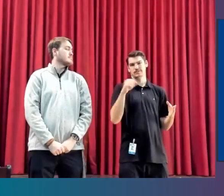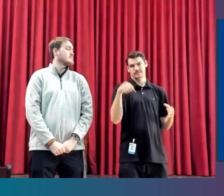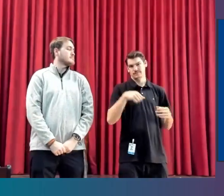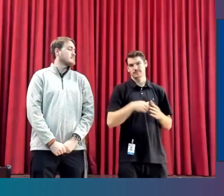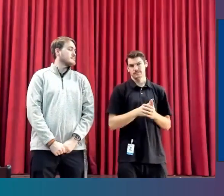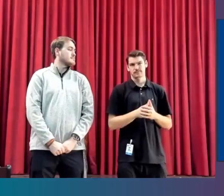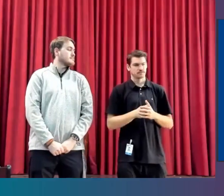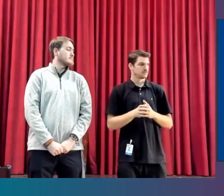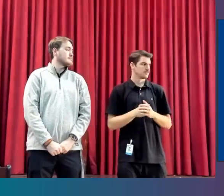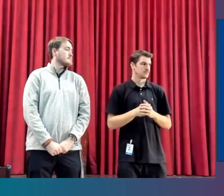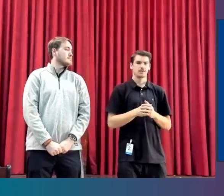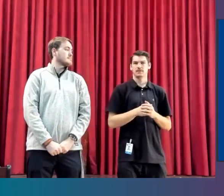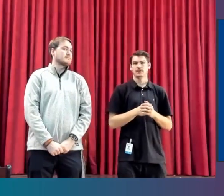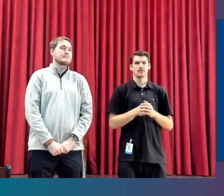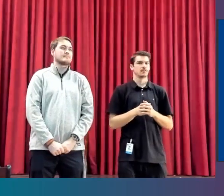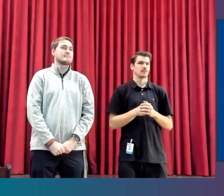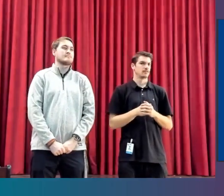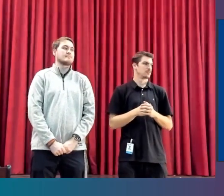And would,